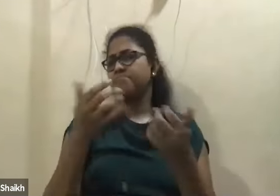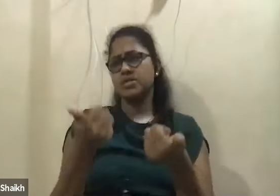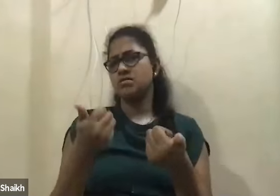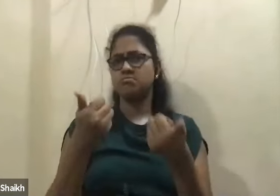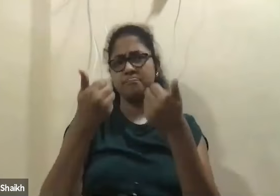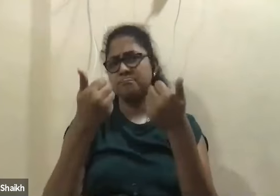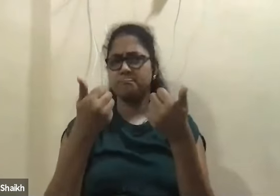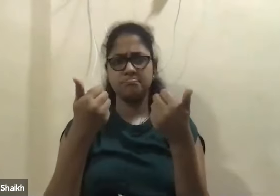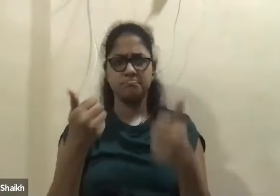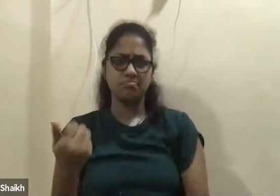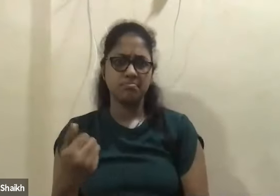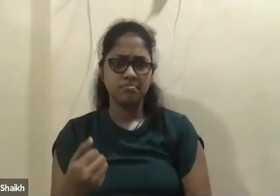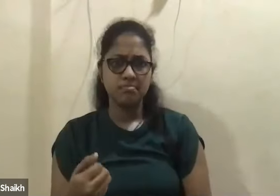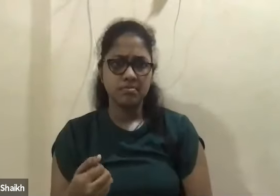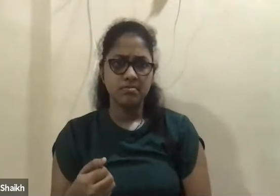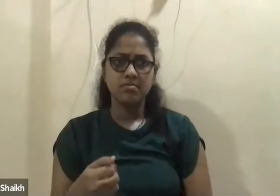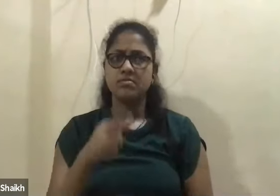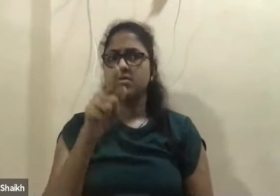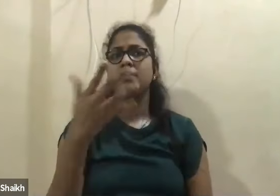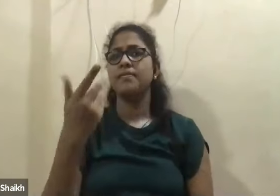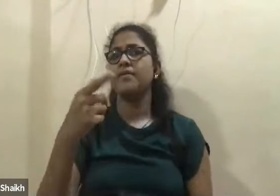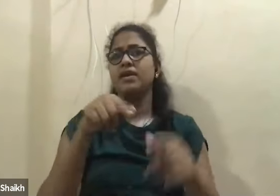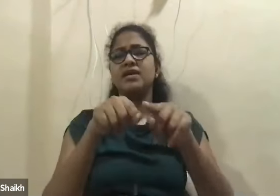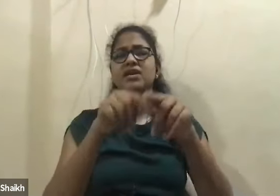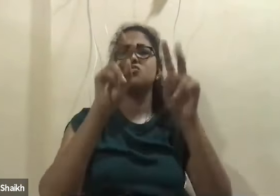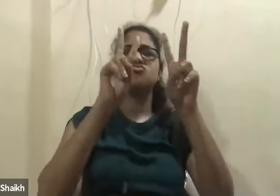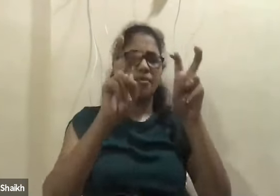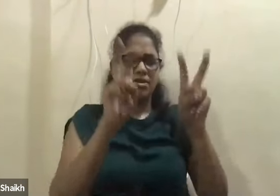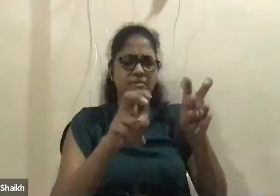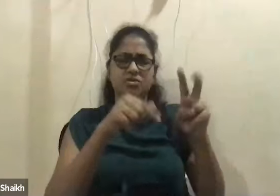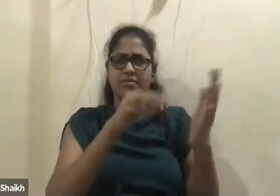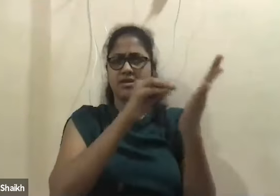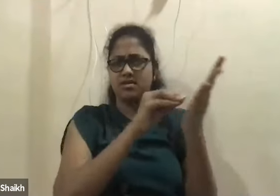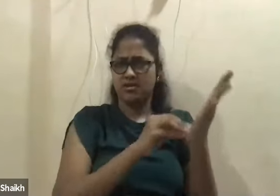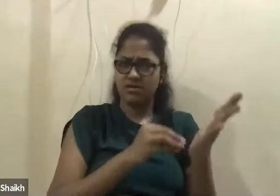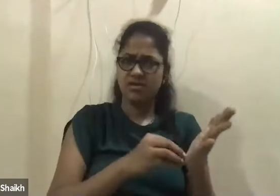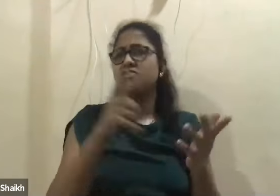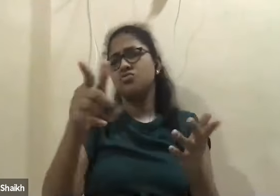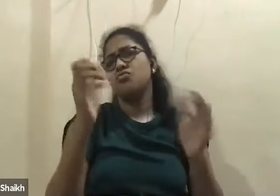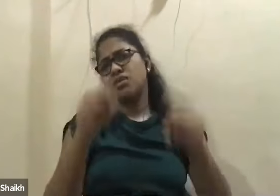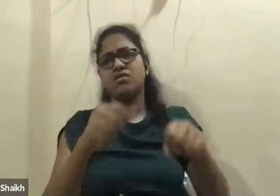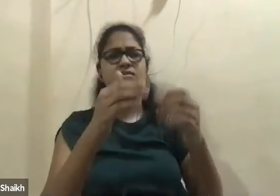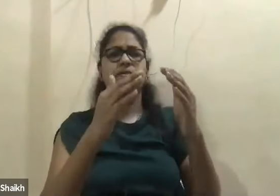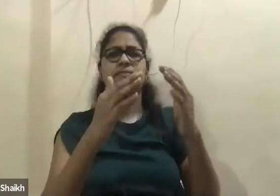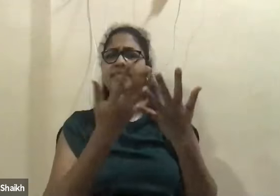think. It categorically states, you can also invest in movable, immovable property. So that's